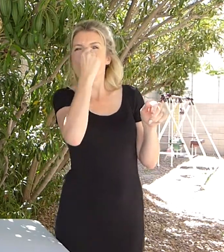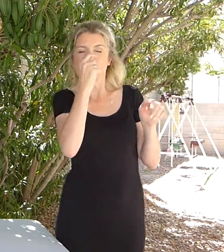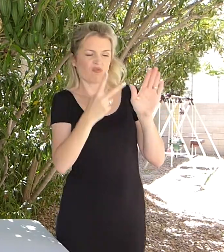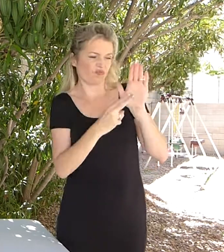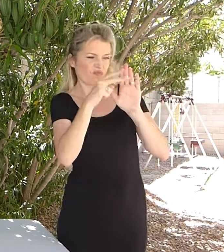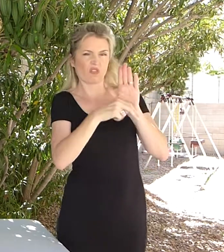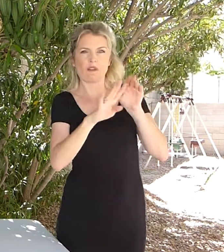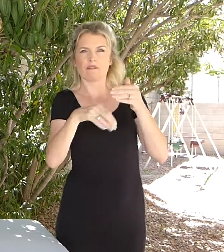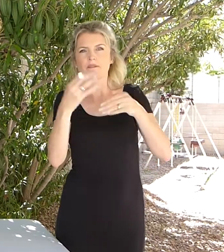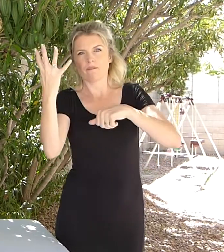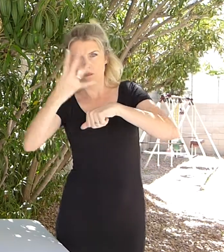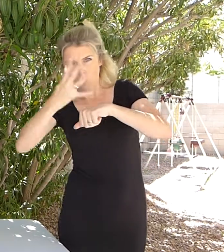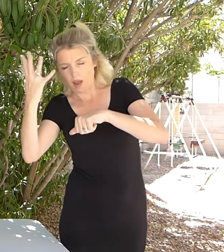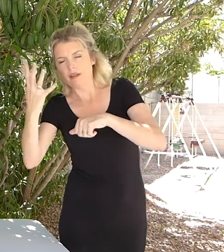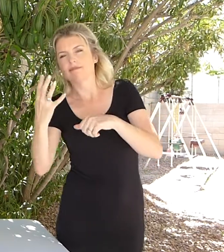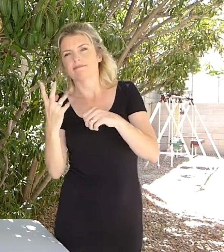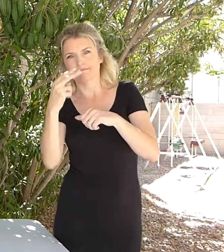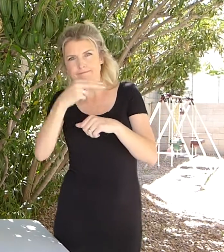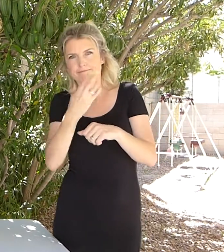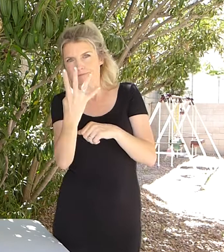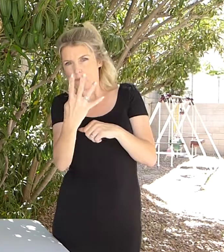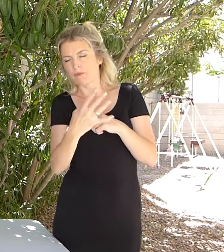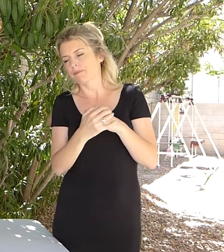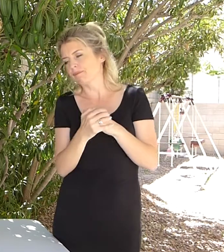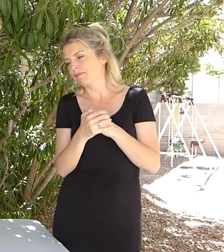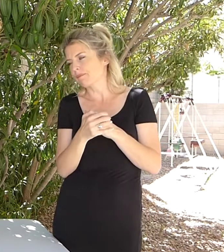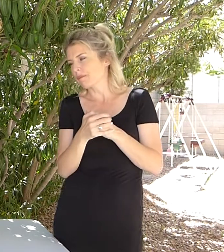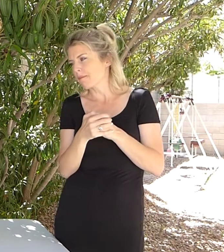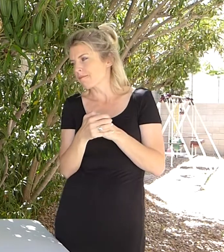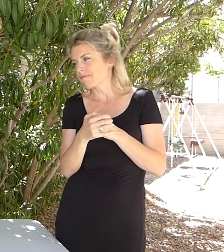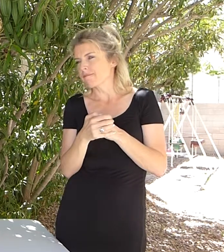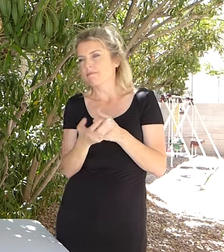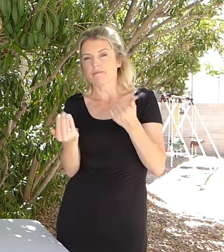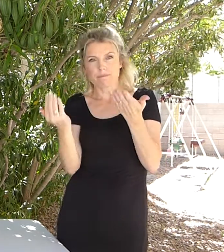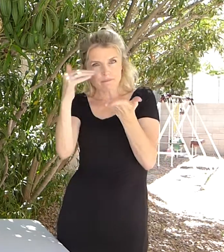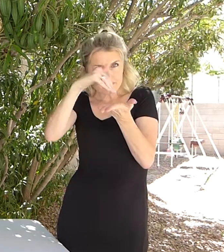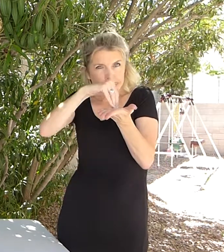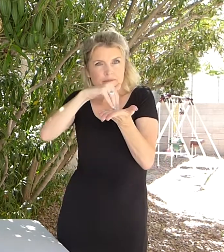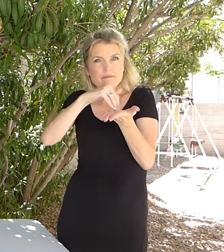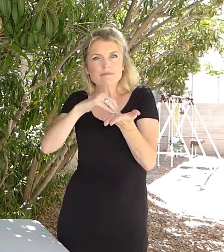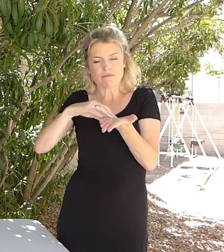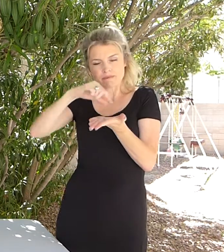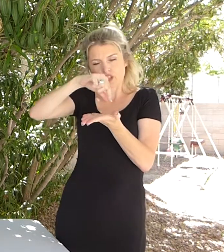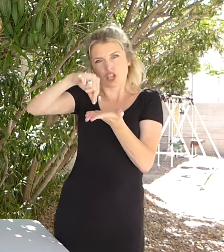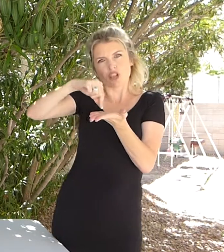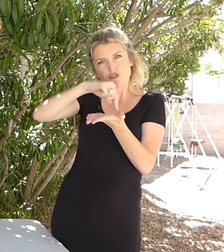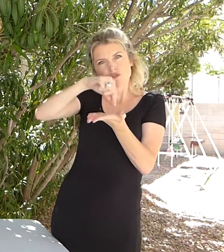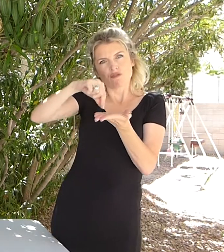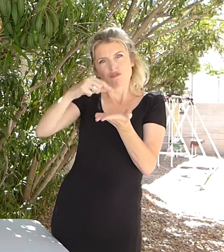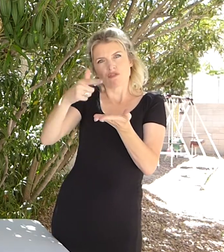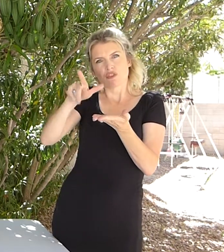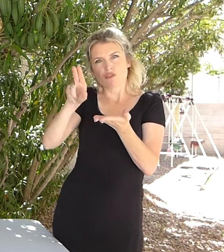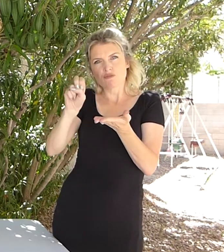There it is. And now, get your glue again.